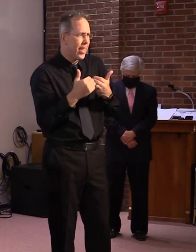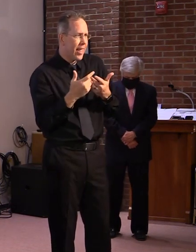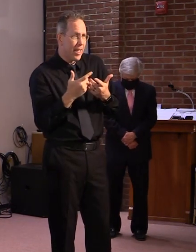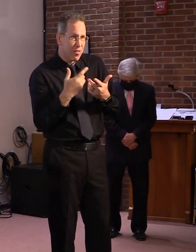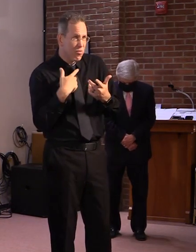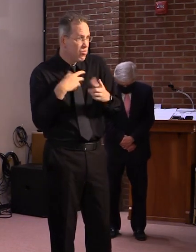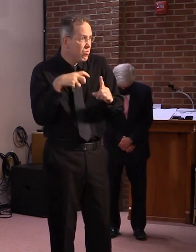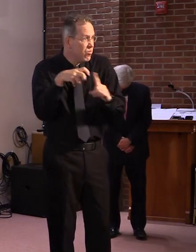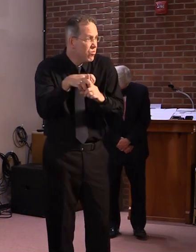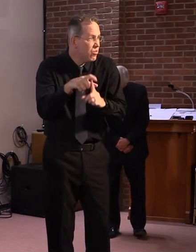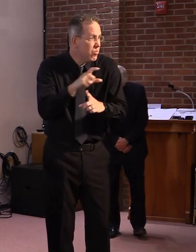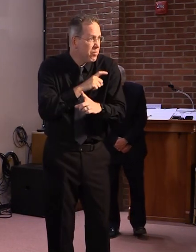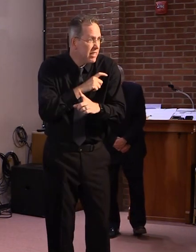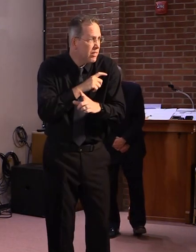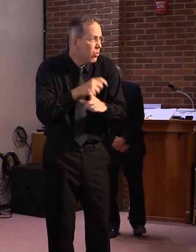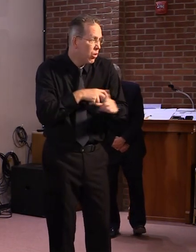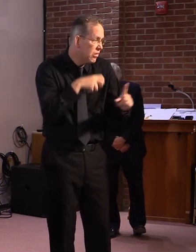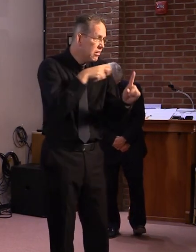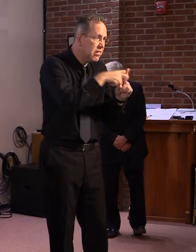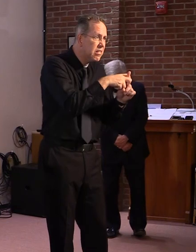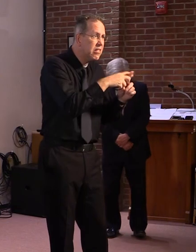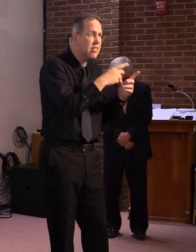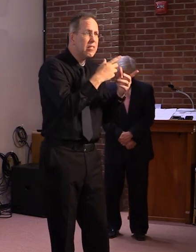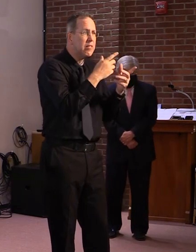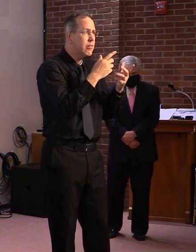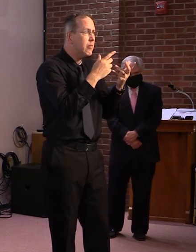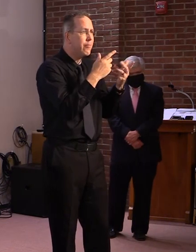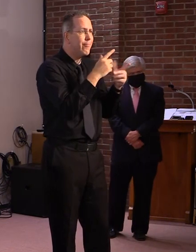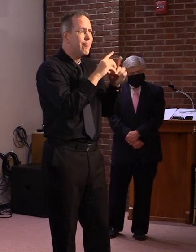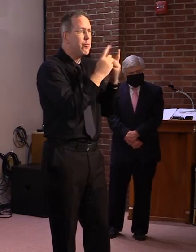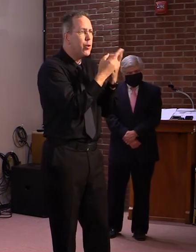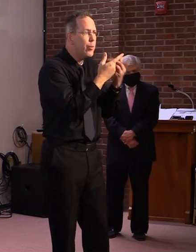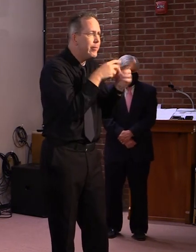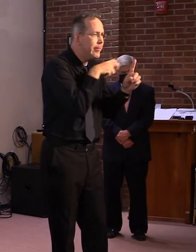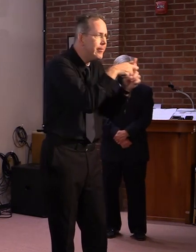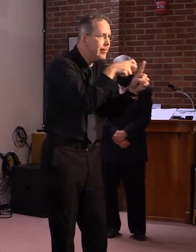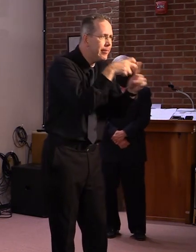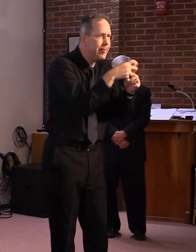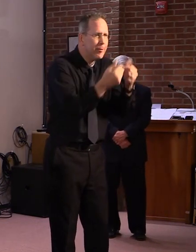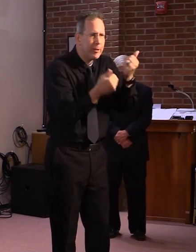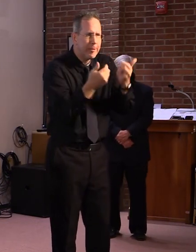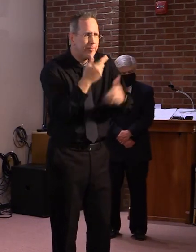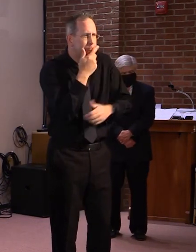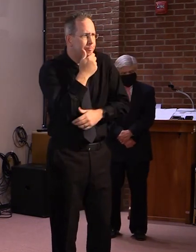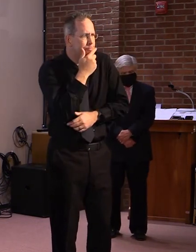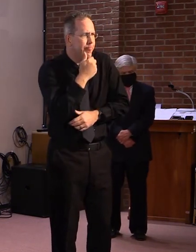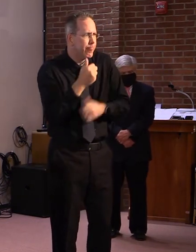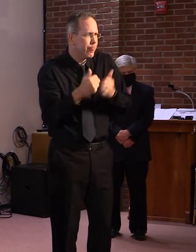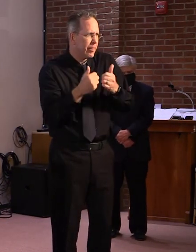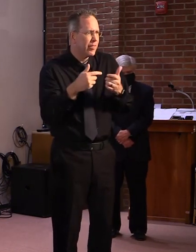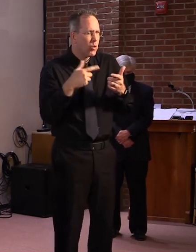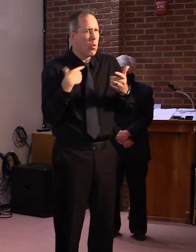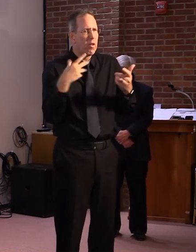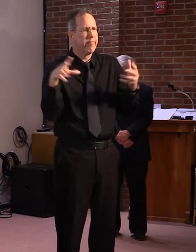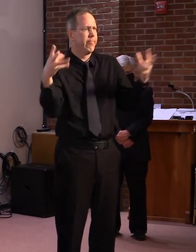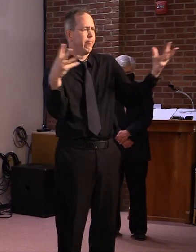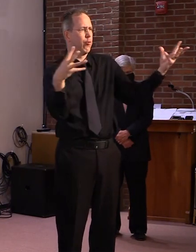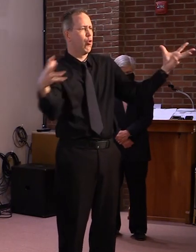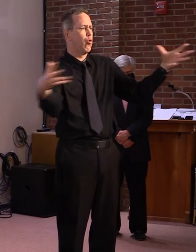were part of the discussion as well, and when we were discussing having people move in the Chittenden County